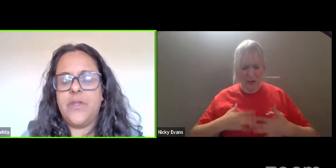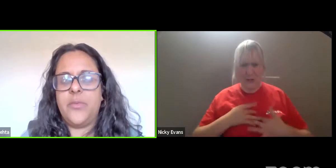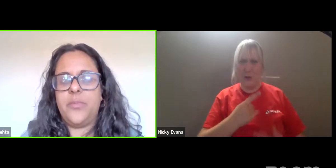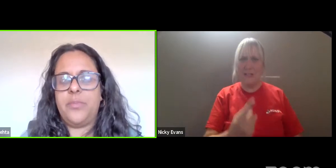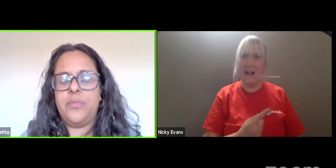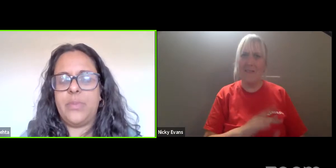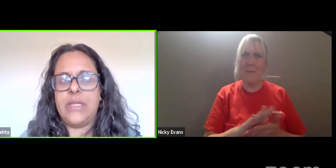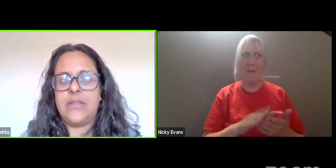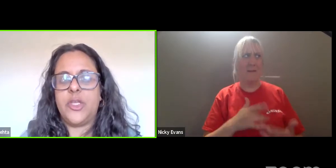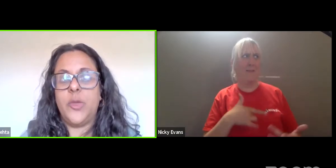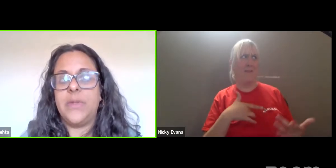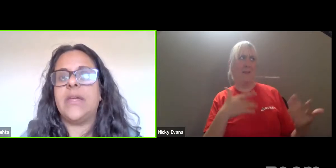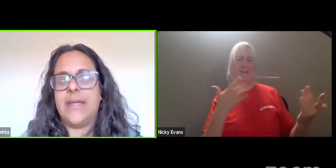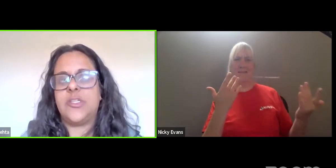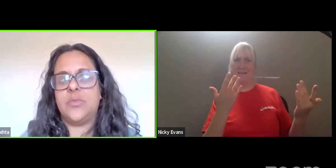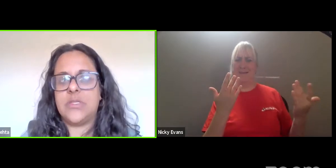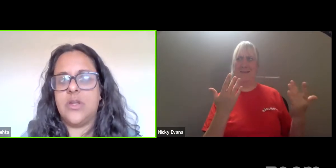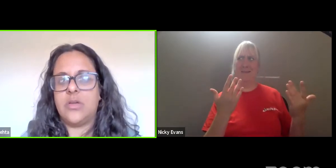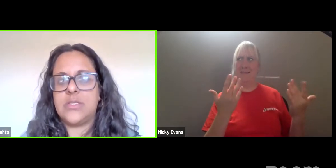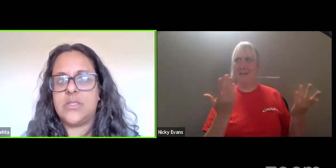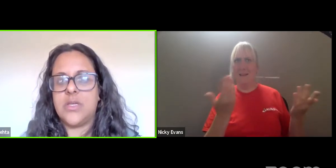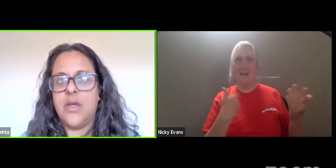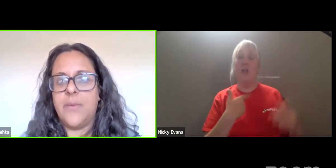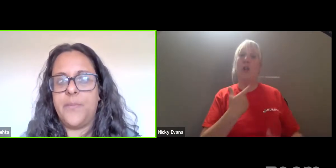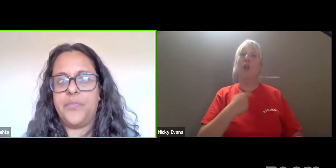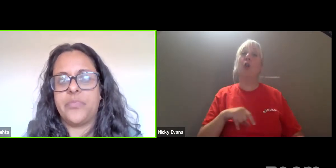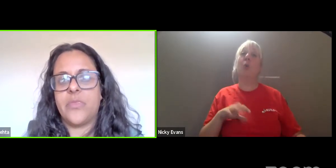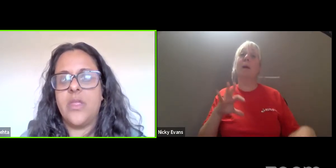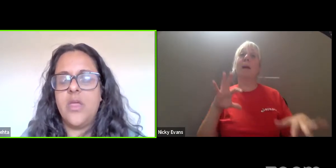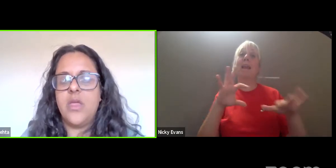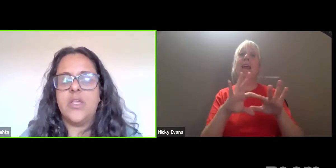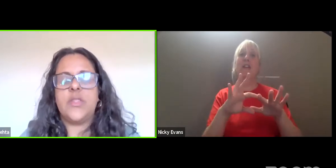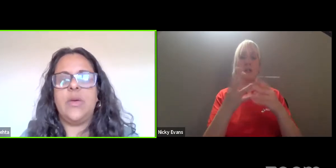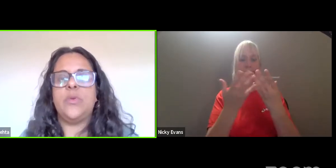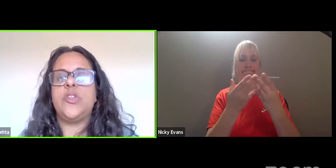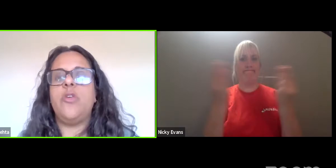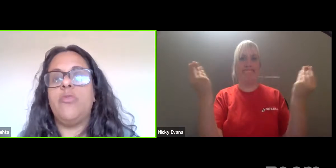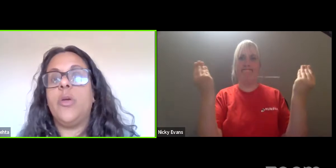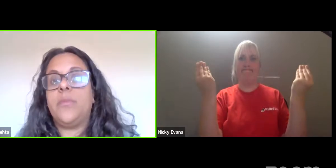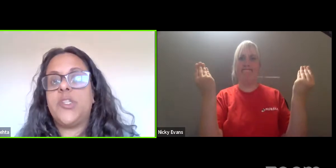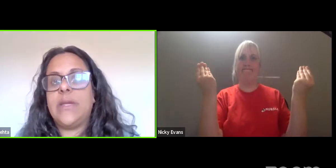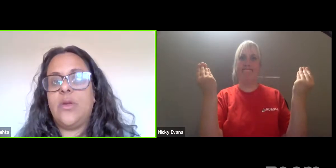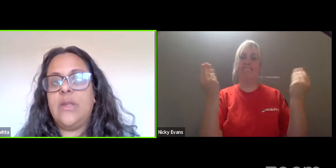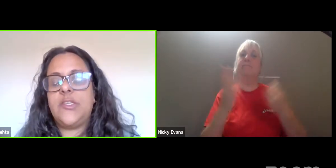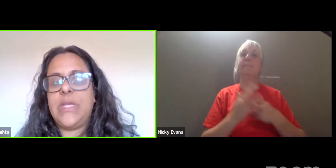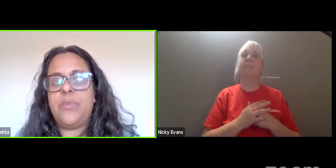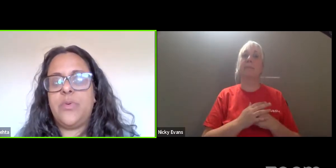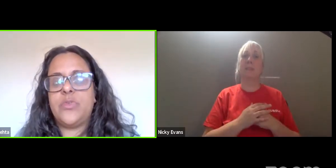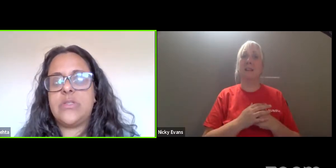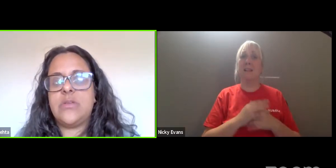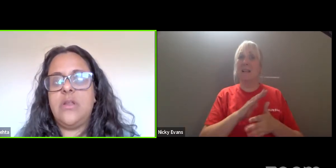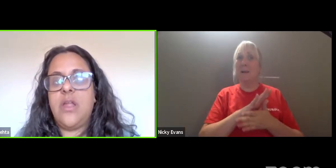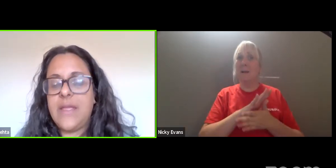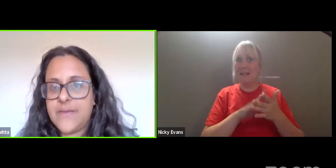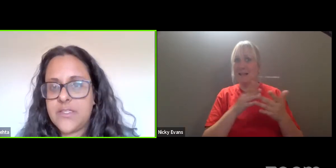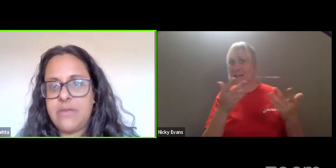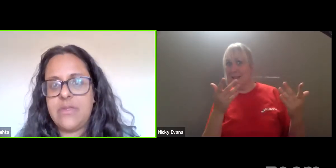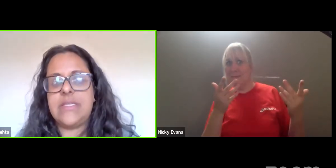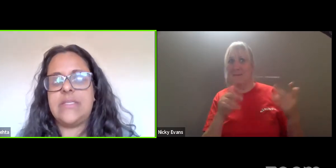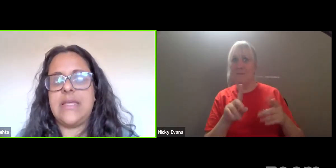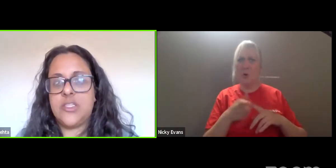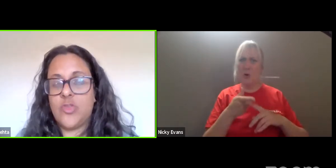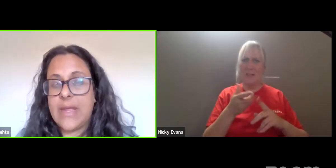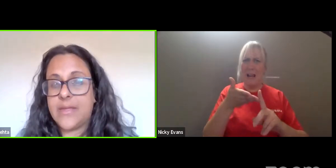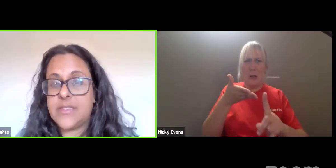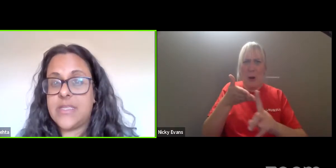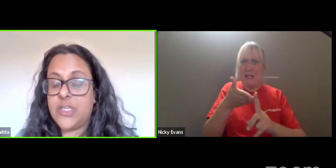of, the human connection was lost. So there was no room to acknowledge people's life